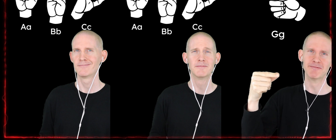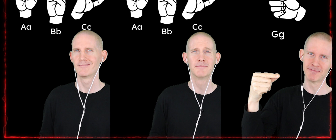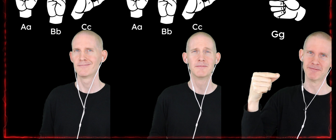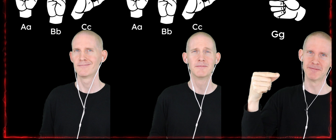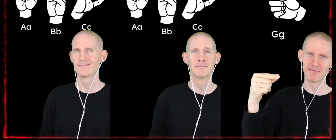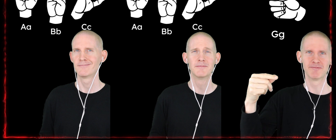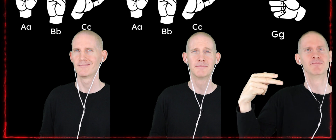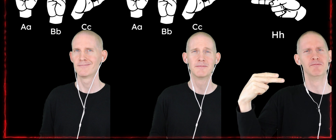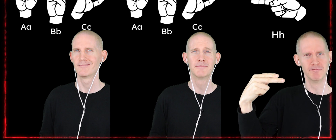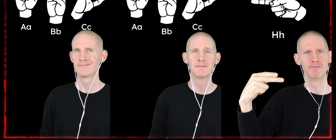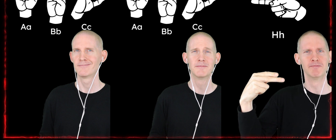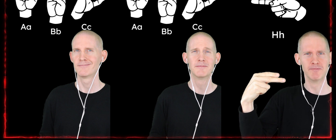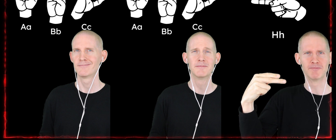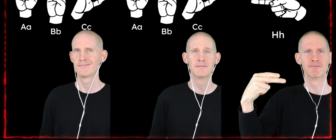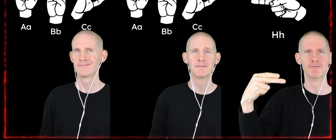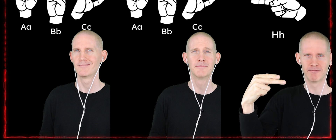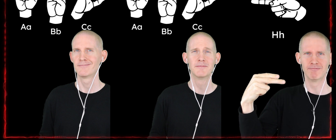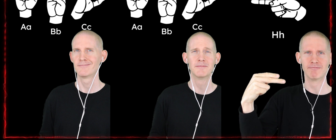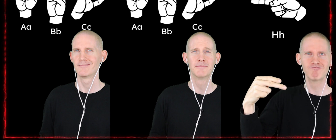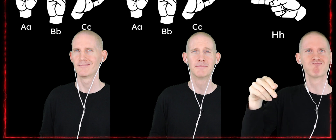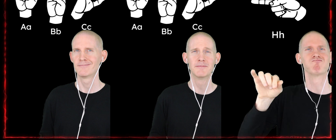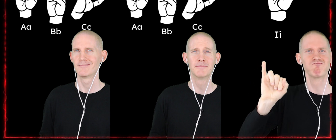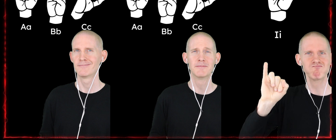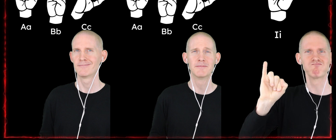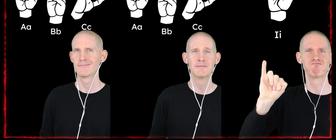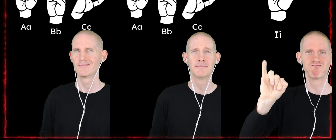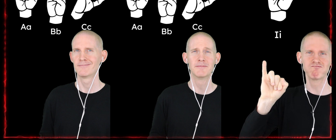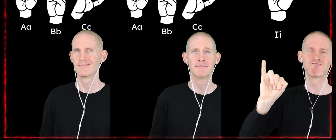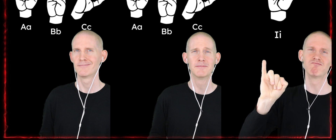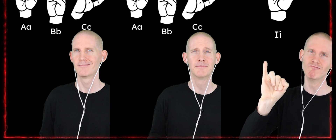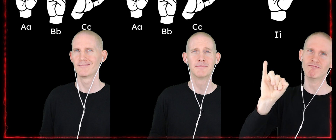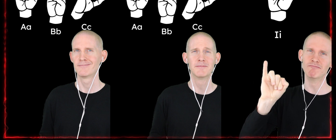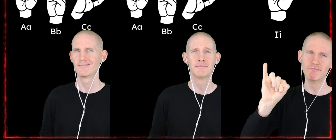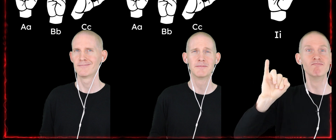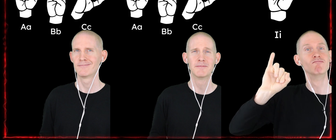Ich verstehe euch nicht. Könnt ihr mich hören?